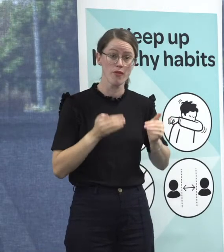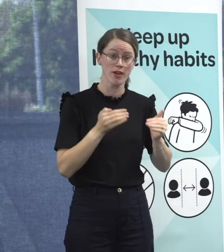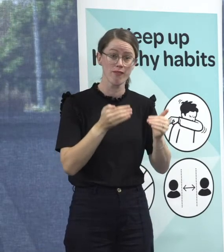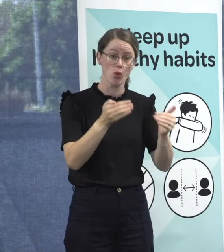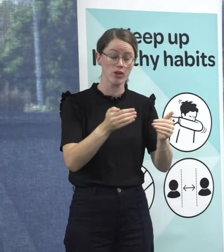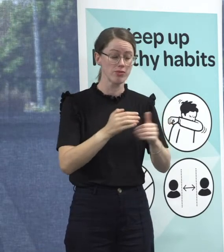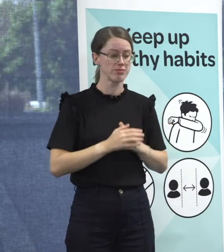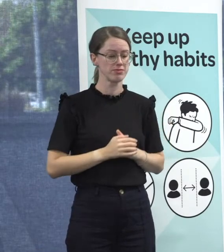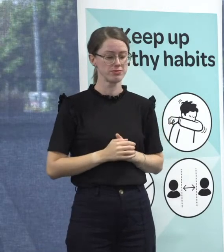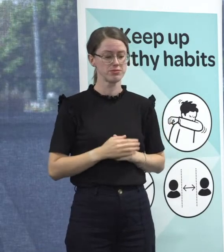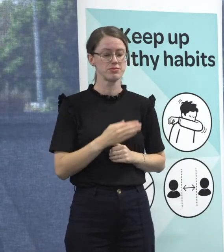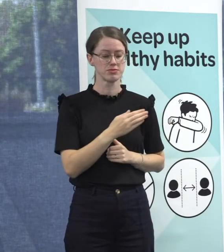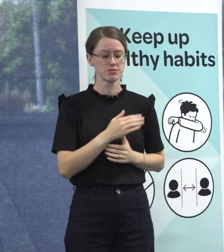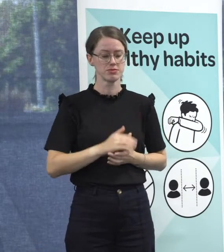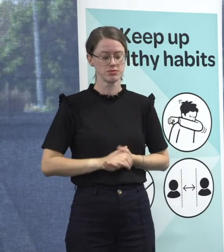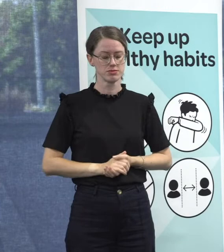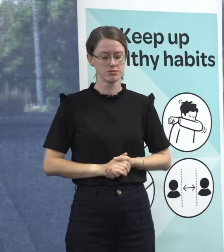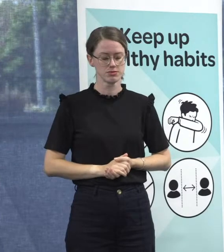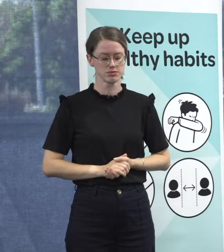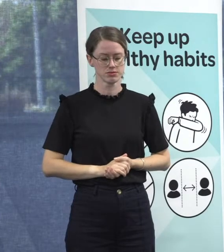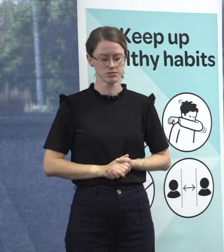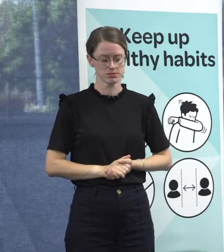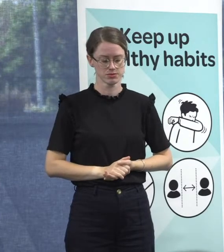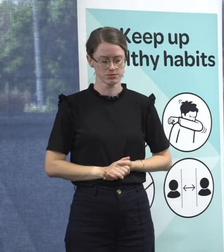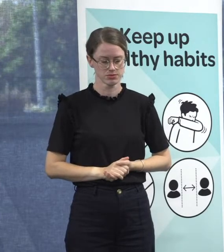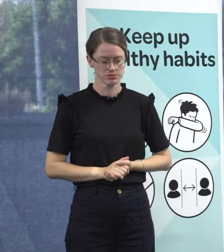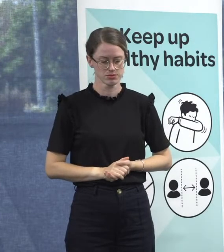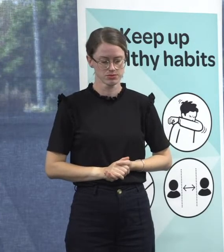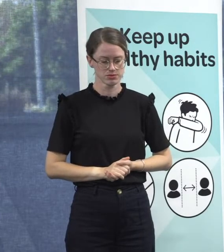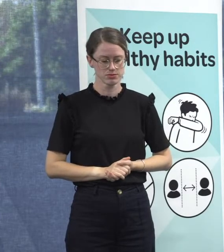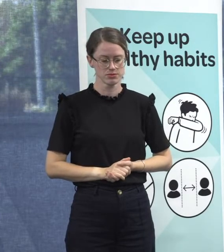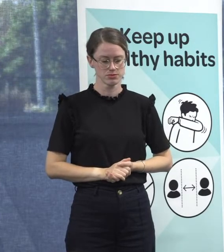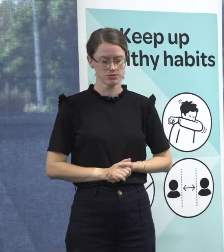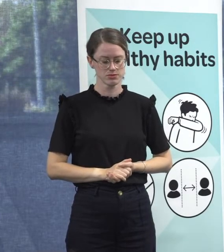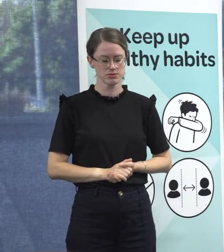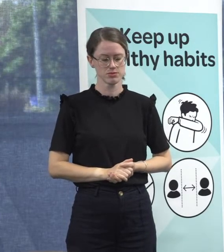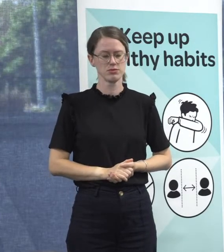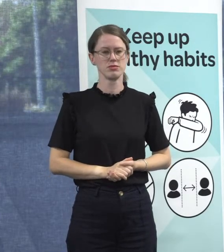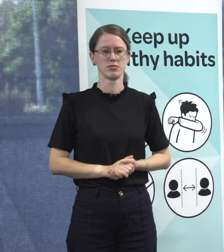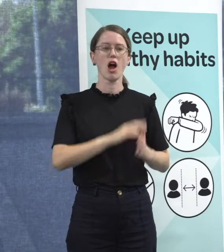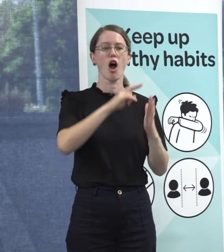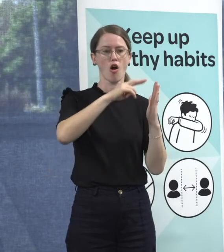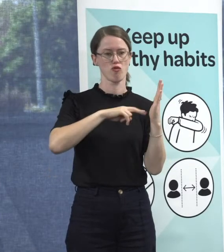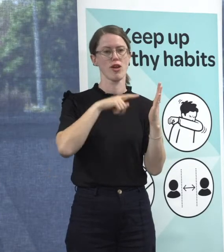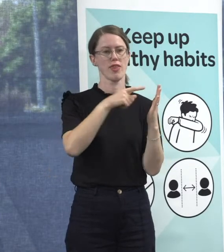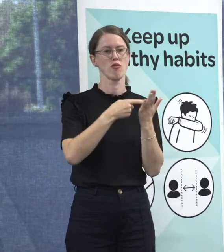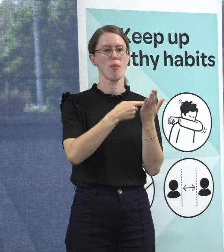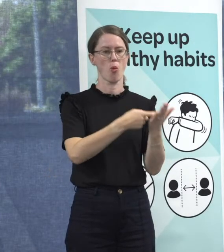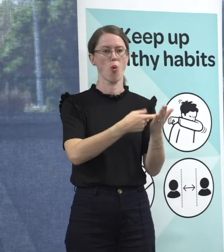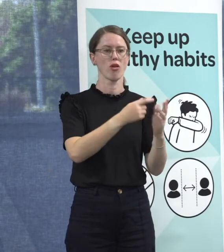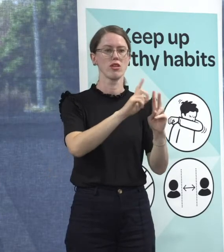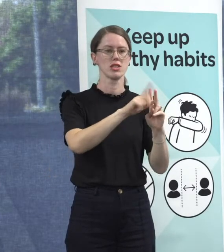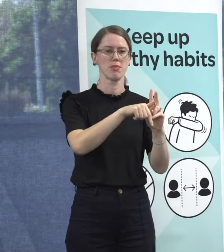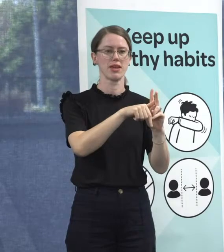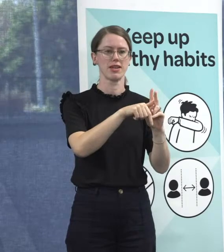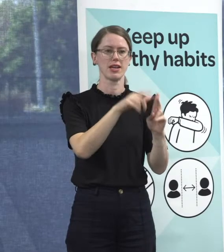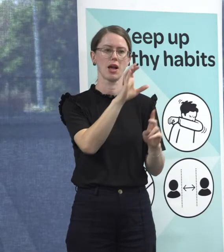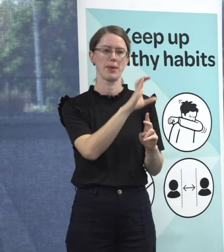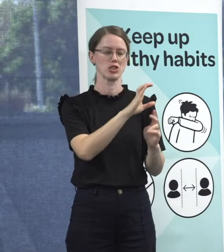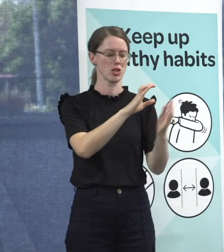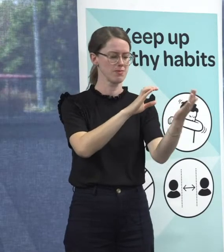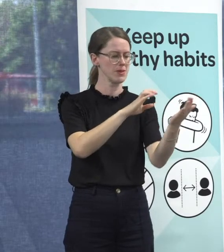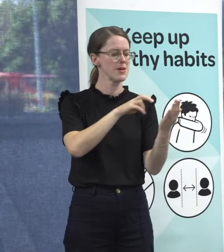future decisions? Yeah, what I would say is that, and I've looked at the report from the Disability Commissioner and our response to